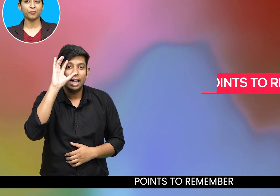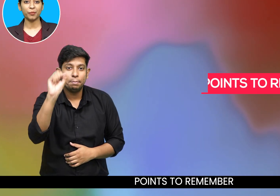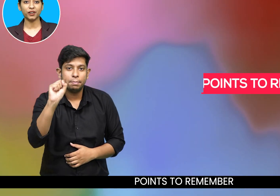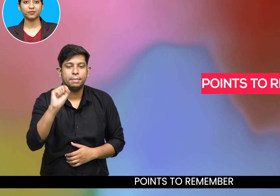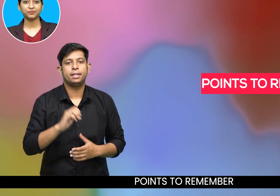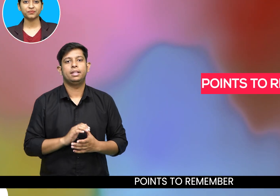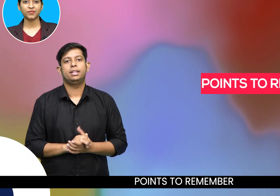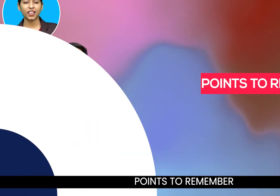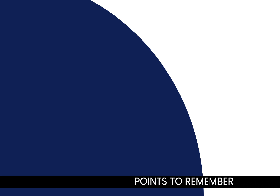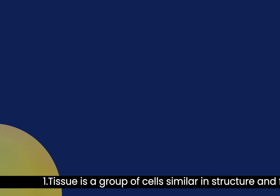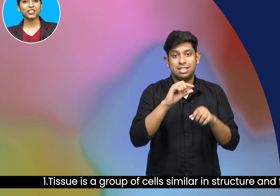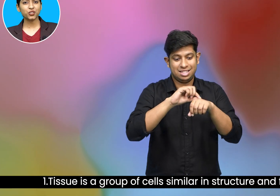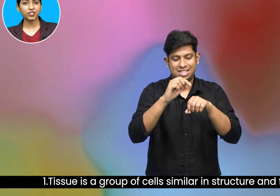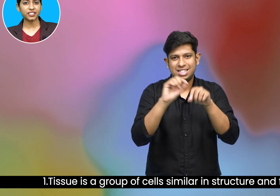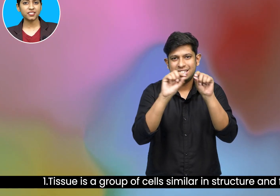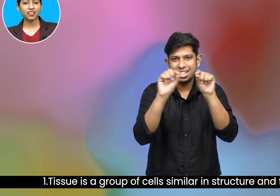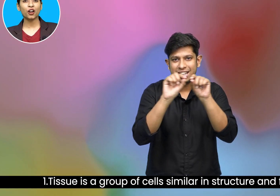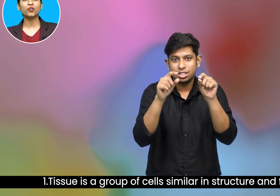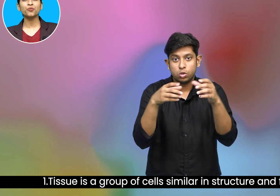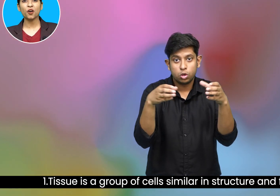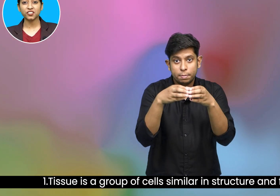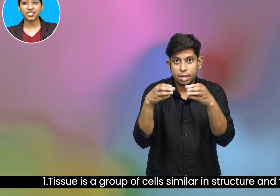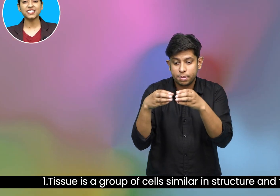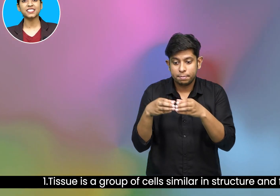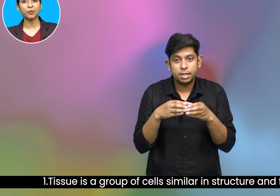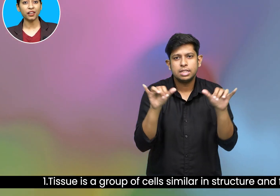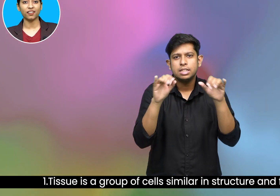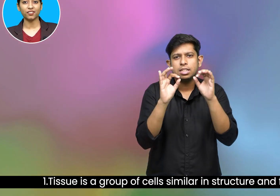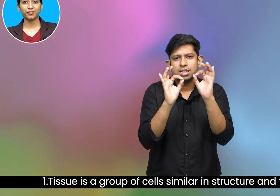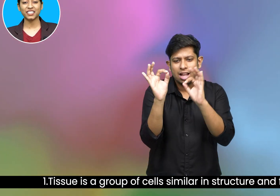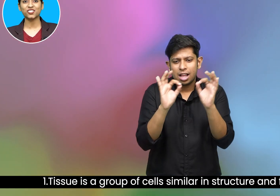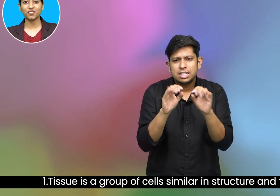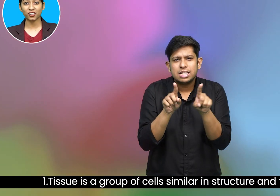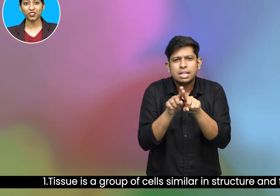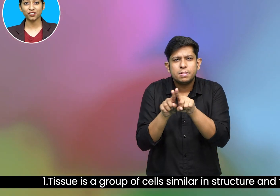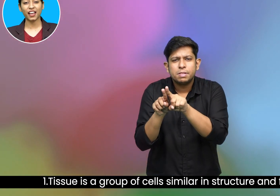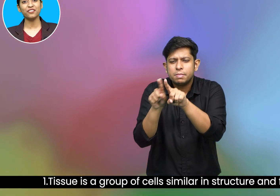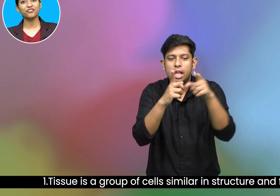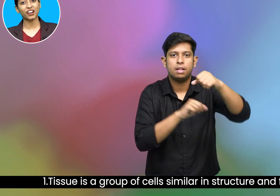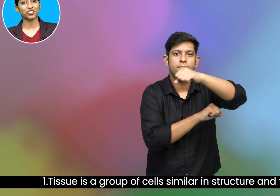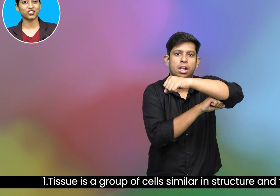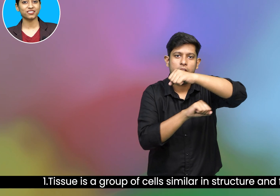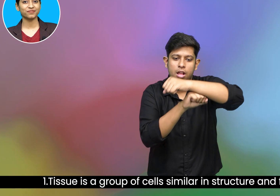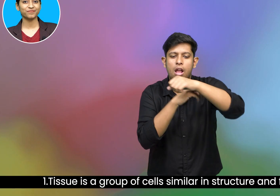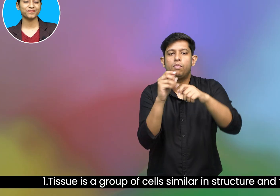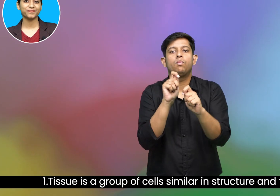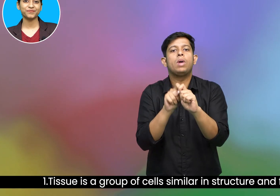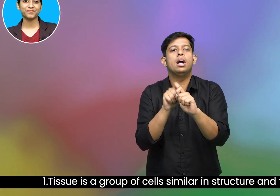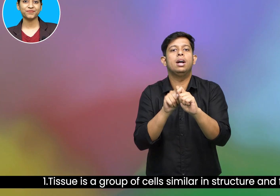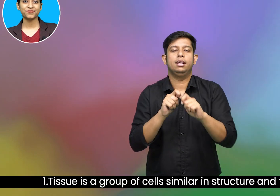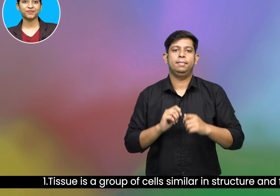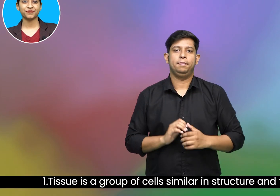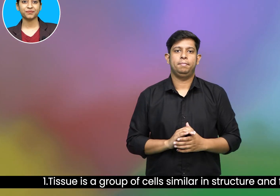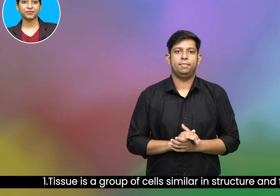Points to remember. Tissue is a group of cells similar in structure and function.